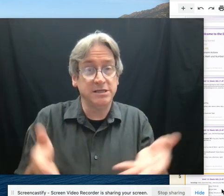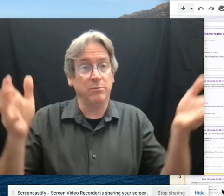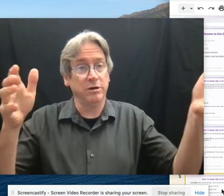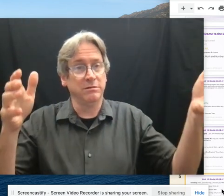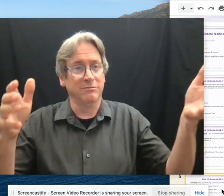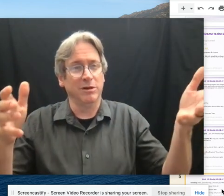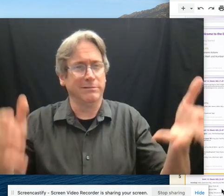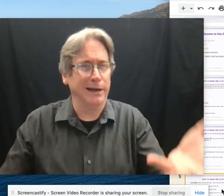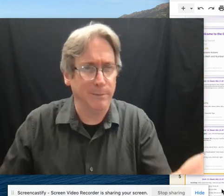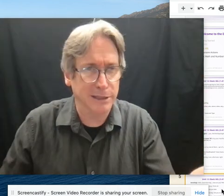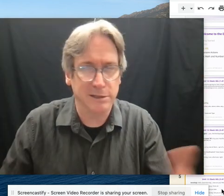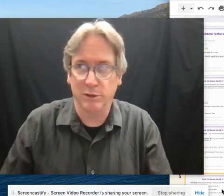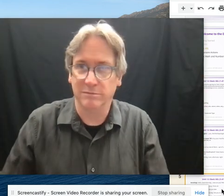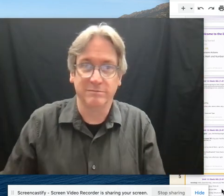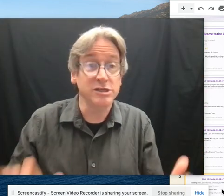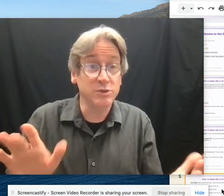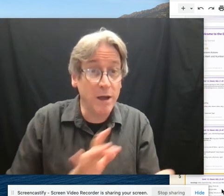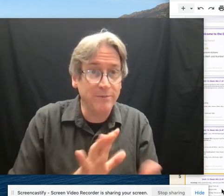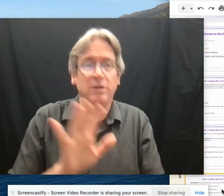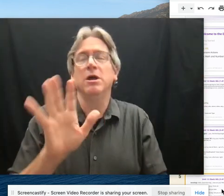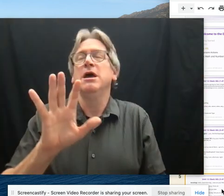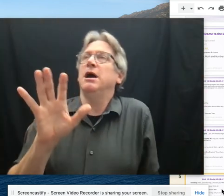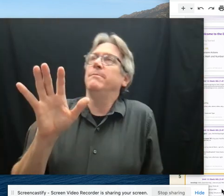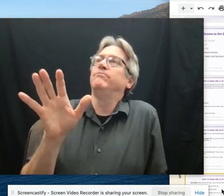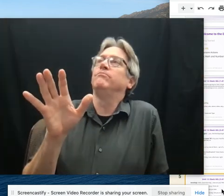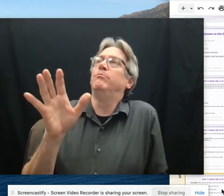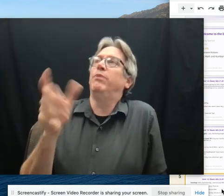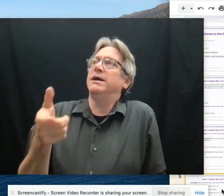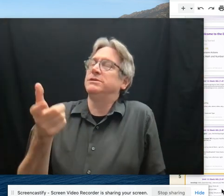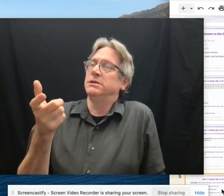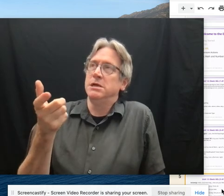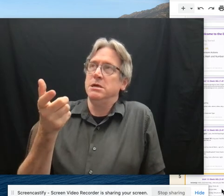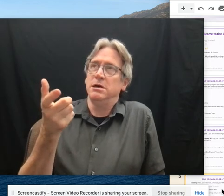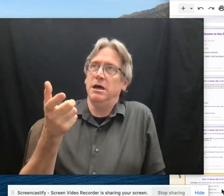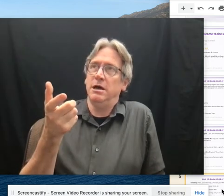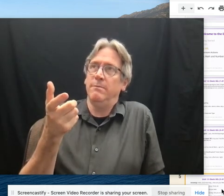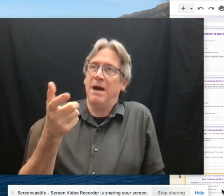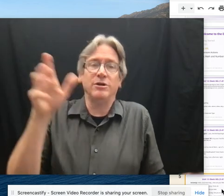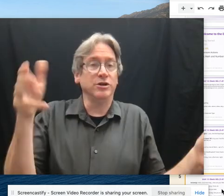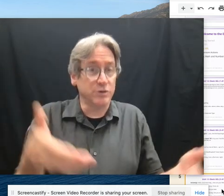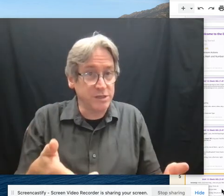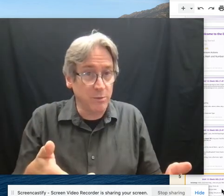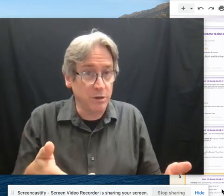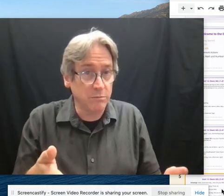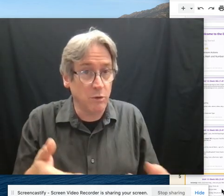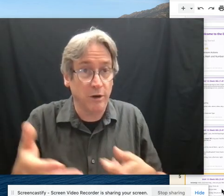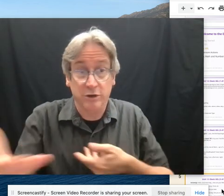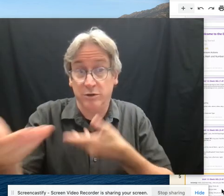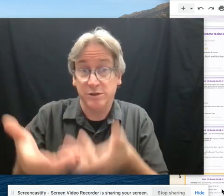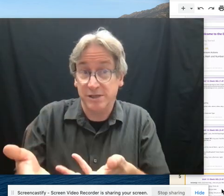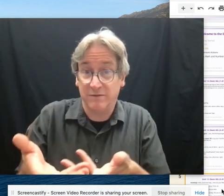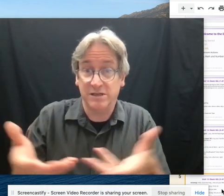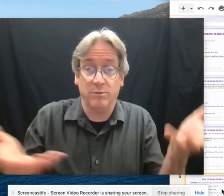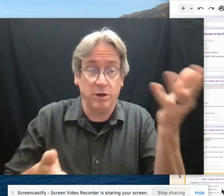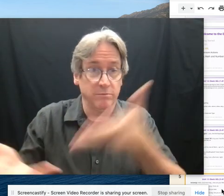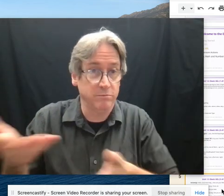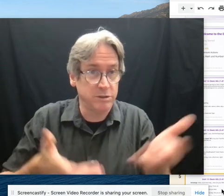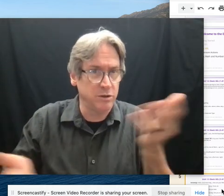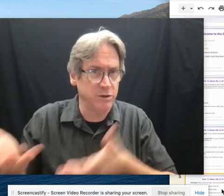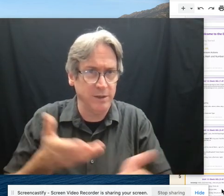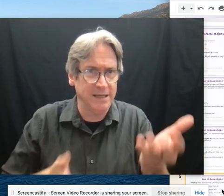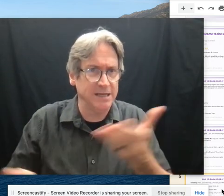meet someone. Well, not how to meet someone. Swipe. No. But how to introduce someone or introduce yourself to